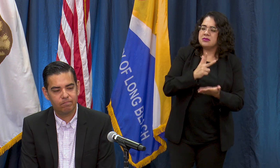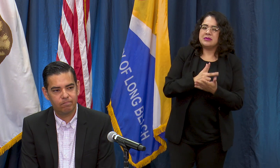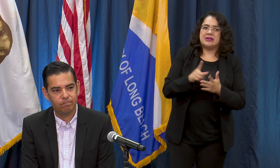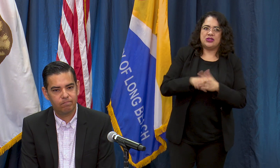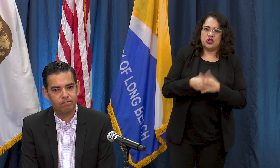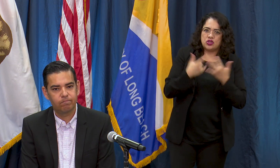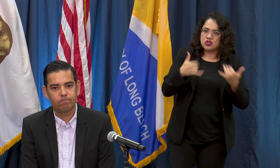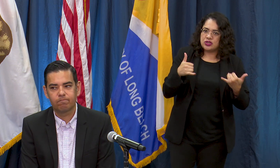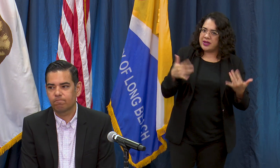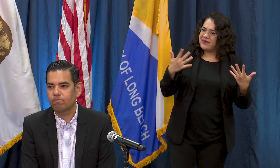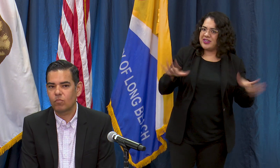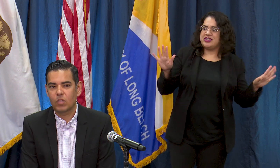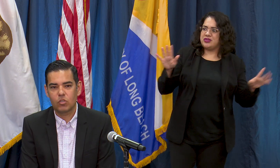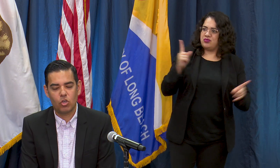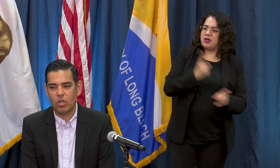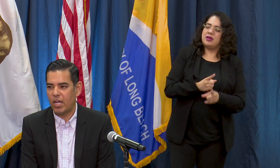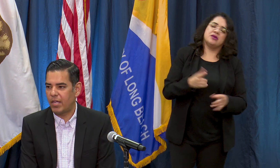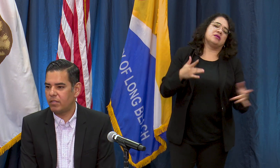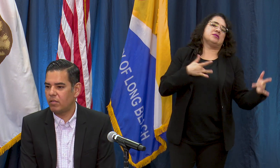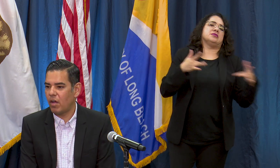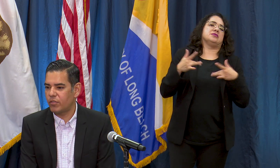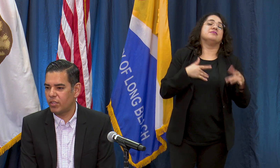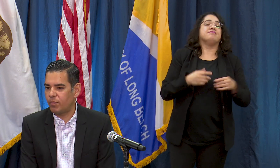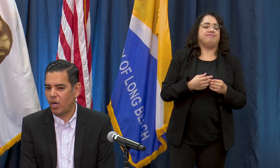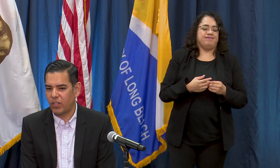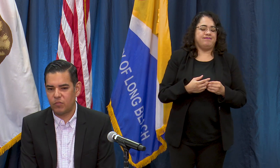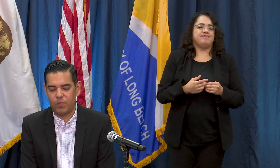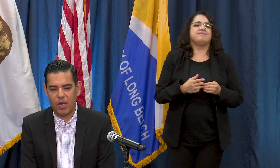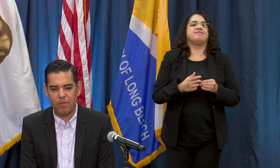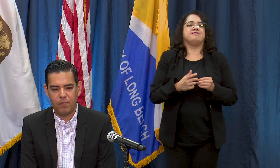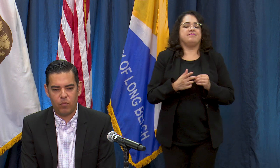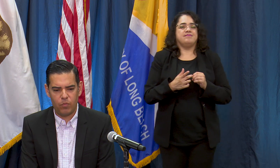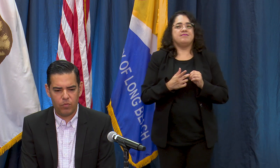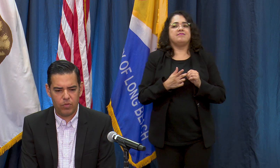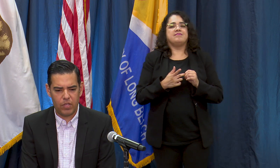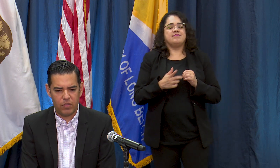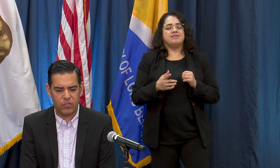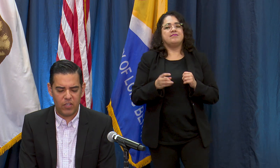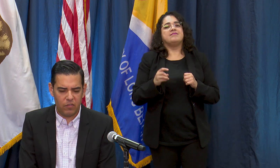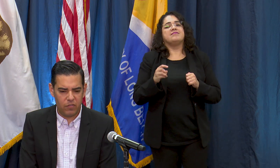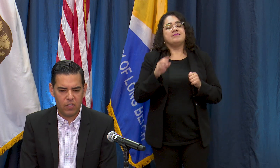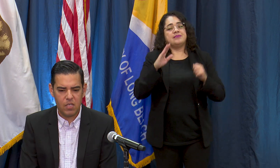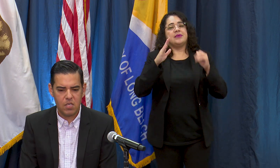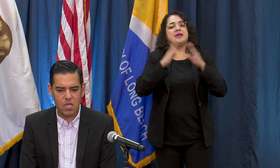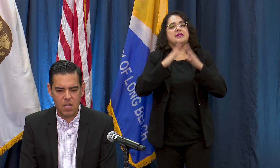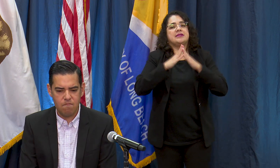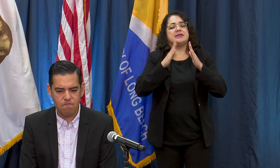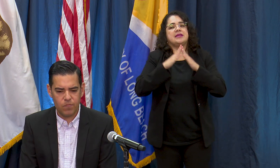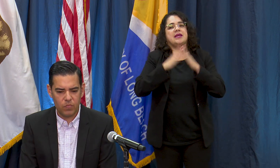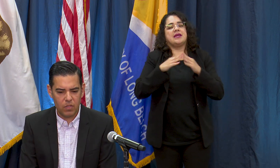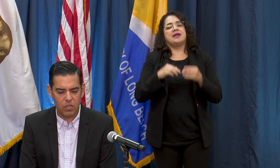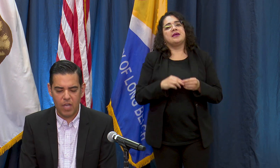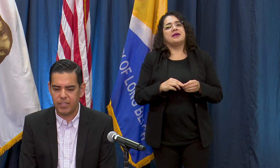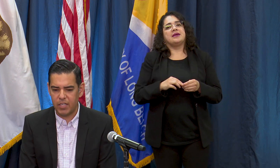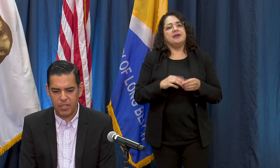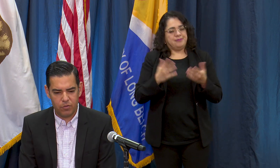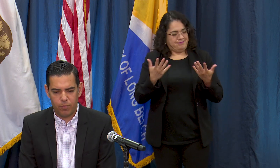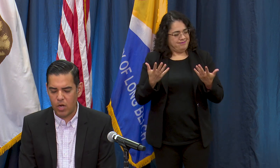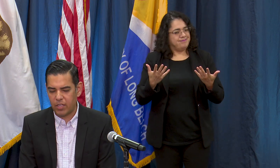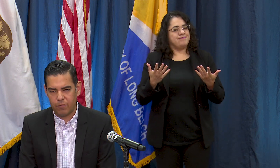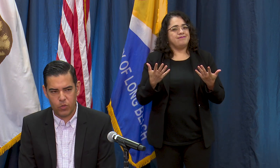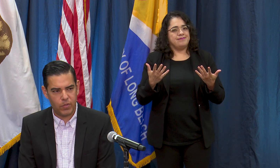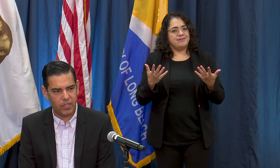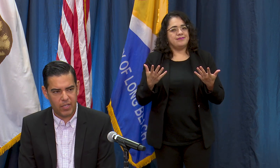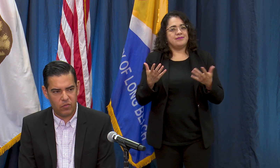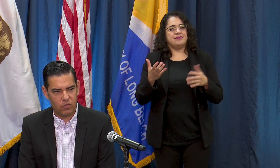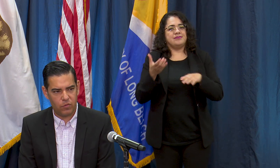starting today and some of the concerns with that. Sure. Obviously, parking's, the city has not done any sort of